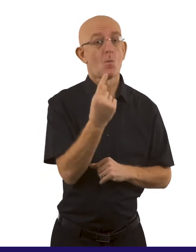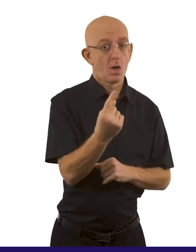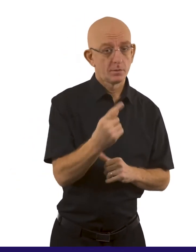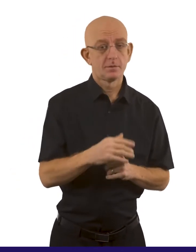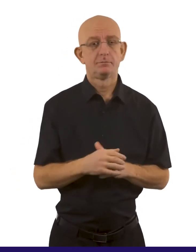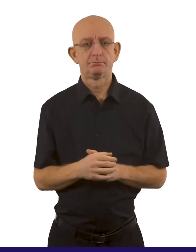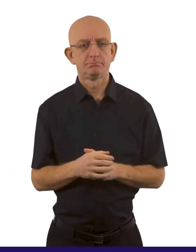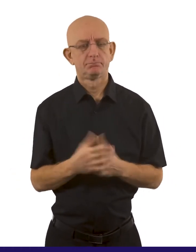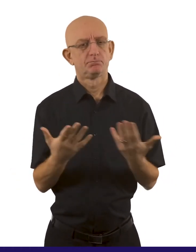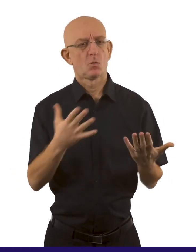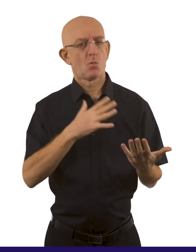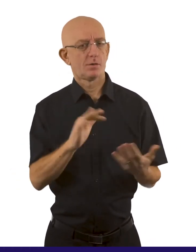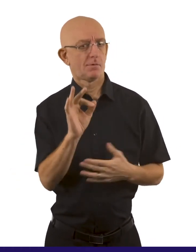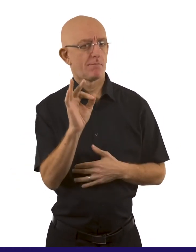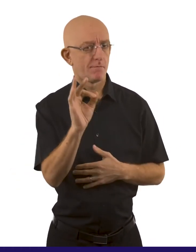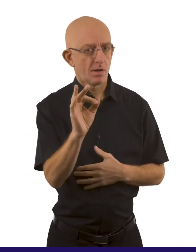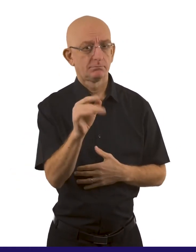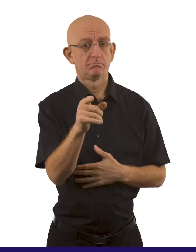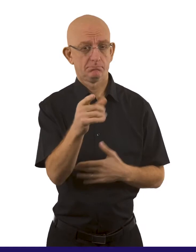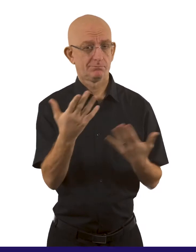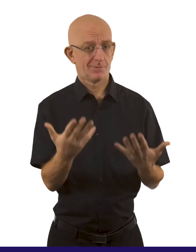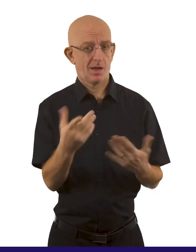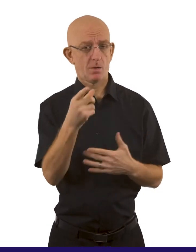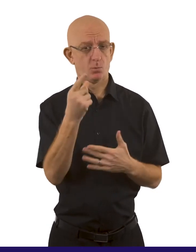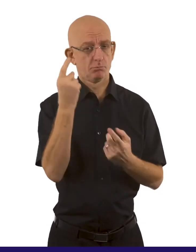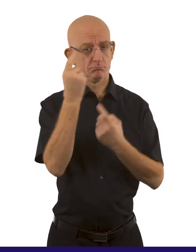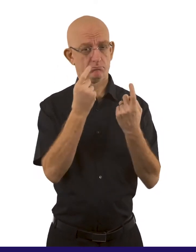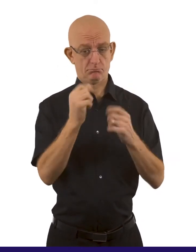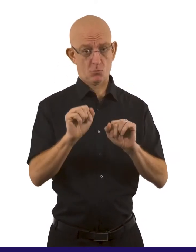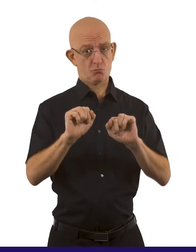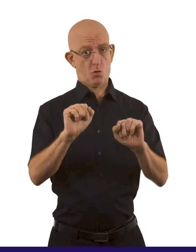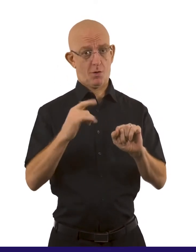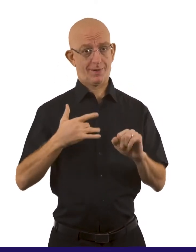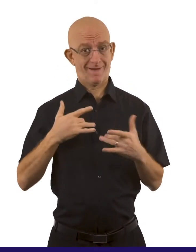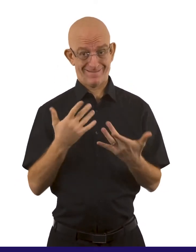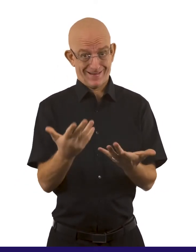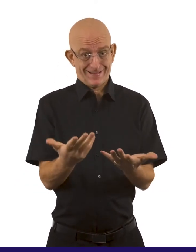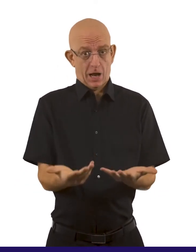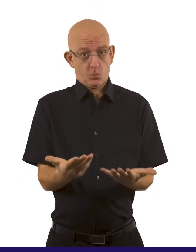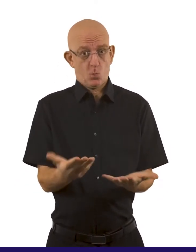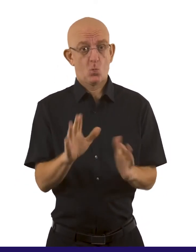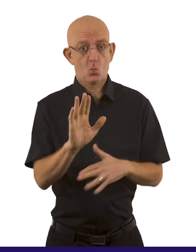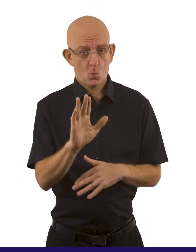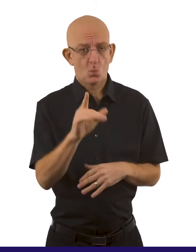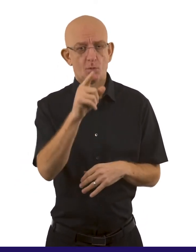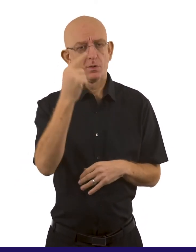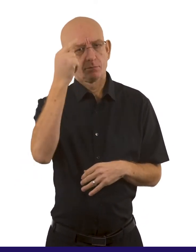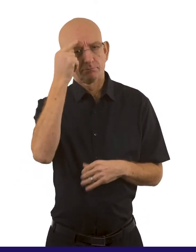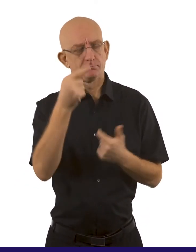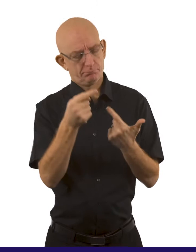Question 1. We would like you to now think about yourself and your life right now, thinking about all aspects